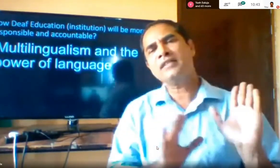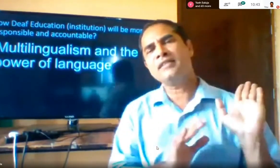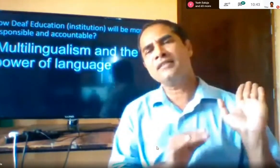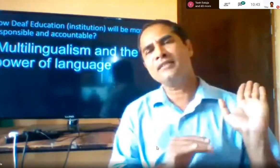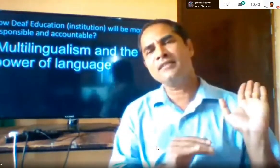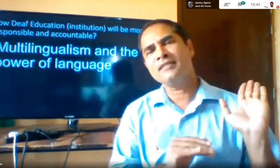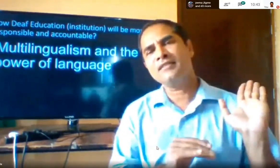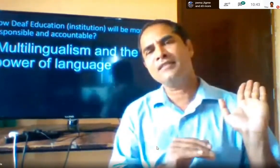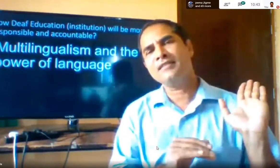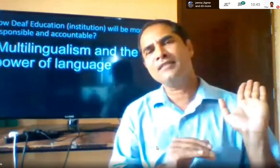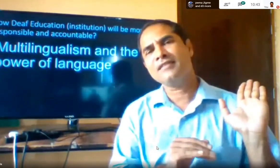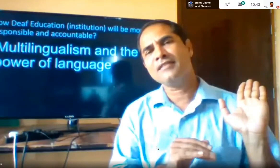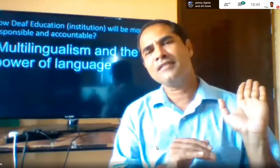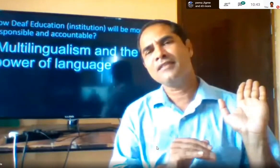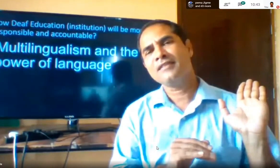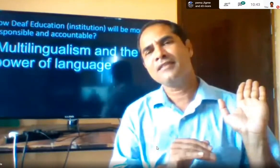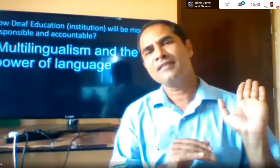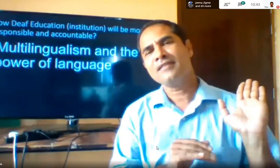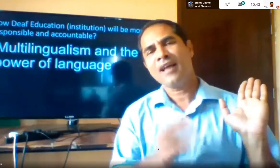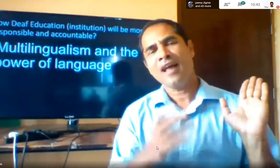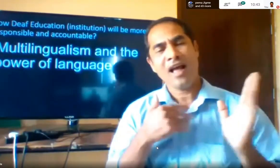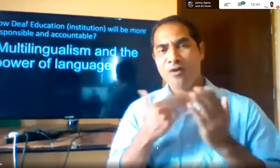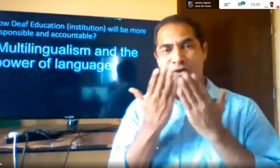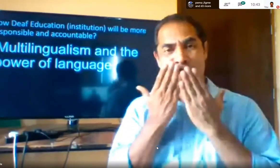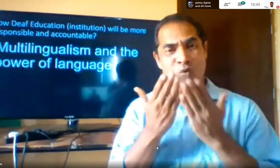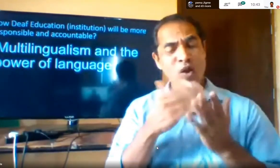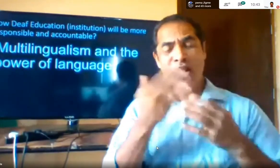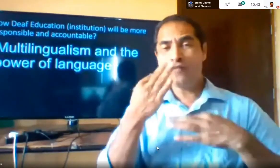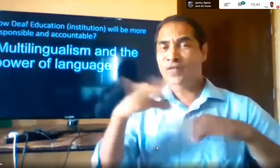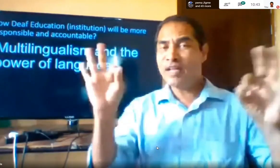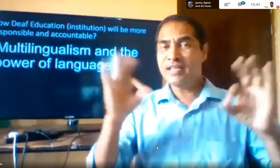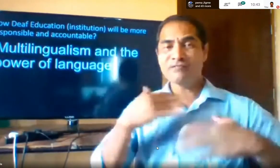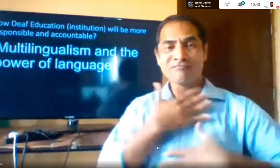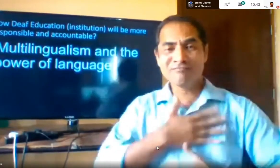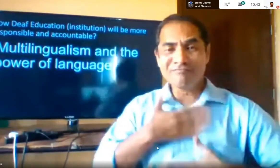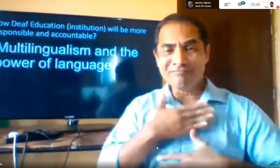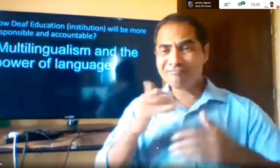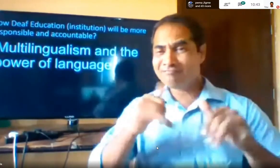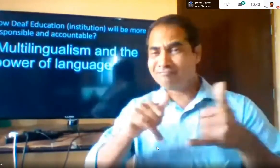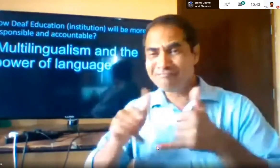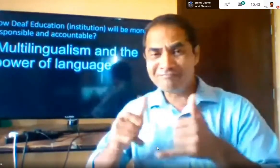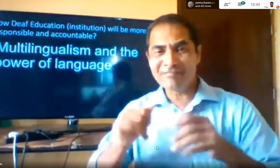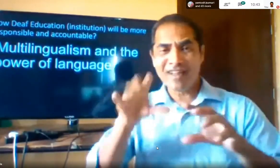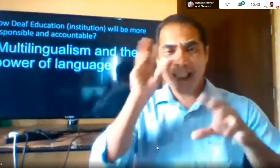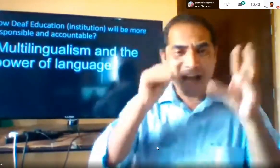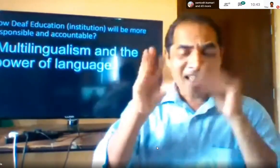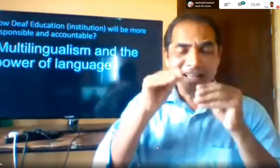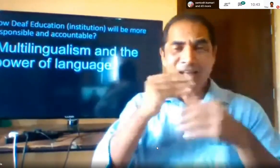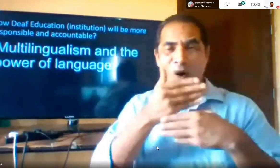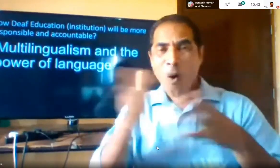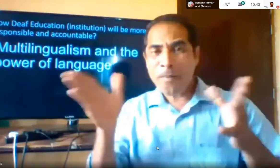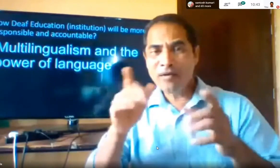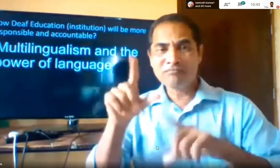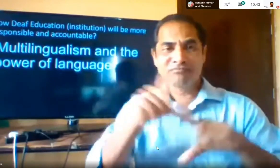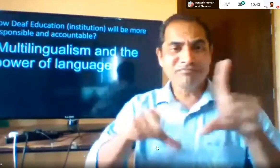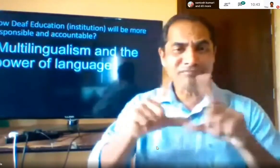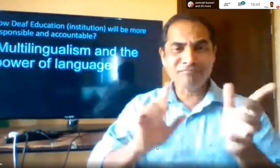then this national education policy is already been used in Happy Hands schools for the past 3 years. The students are enjoying, they're learning,